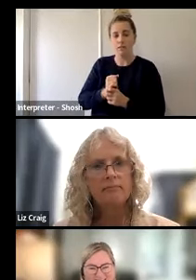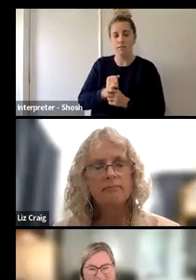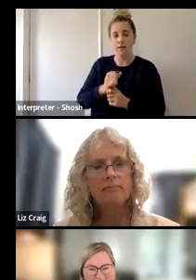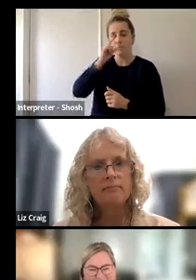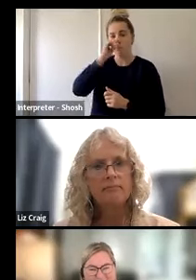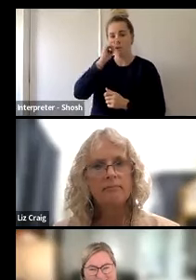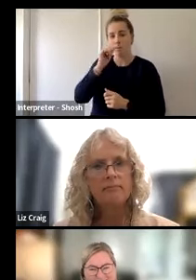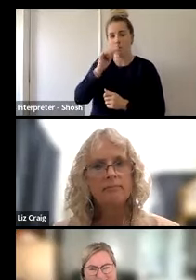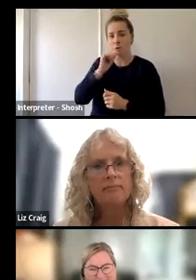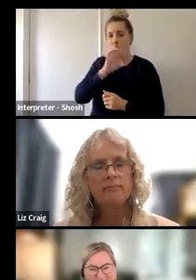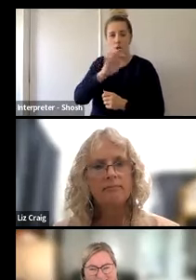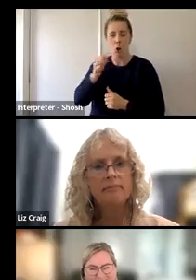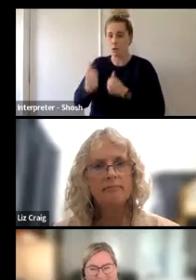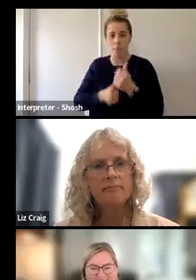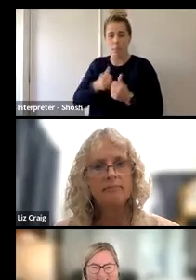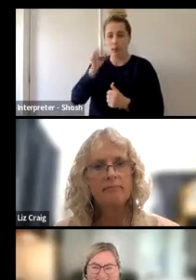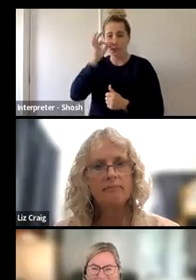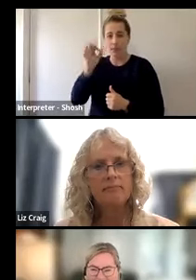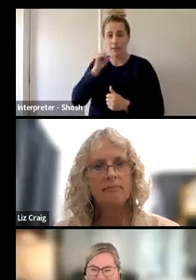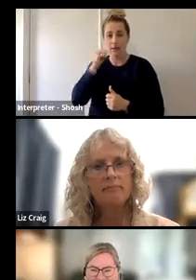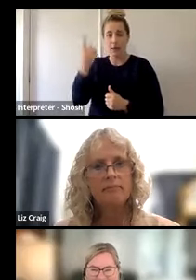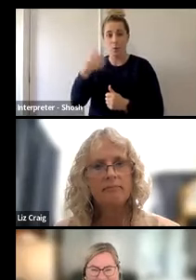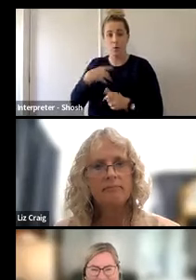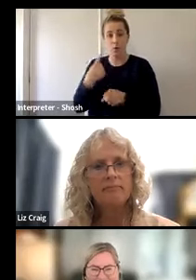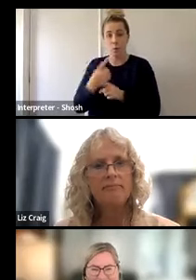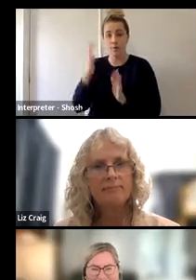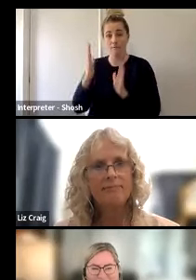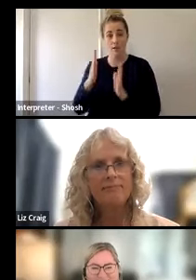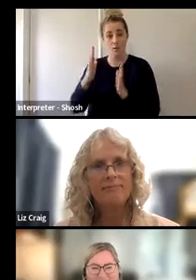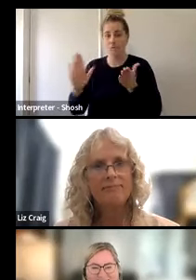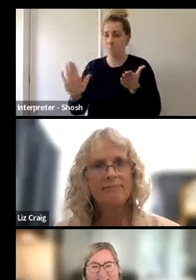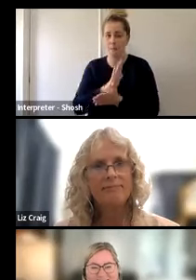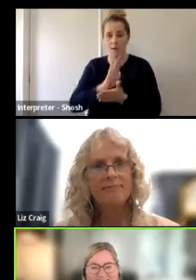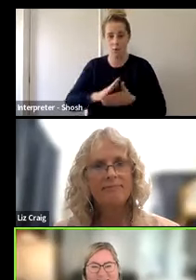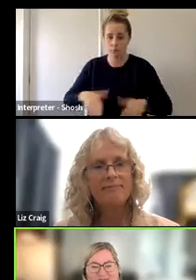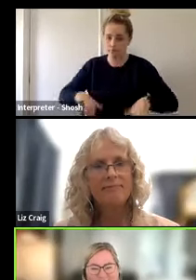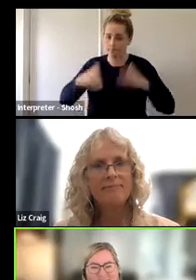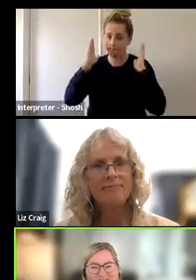an unpopular opinion I've submitted. If anyone ever wants to talk to me, I'm always up for the conversation.